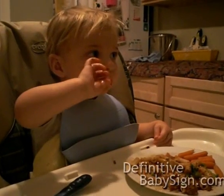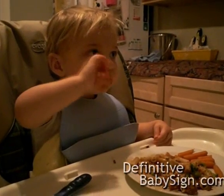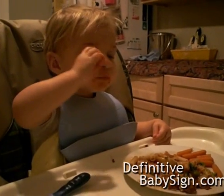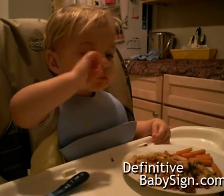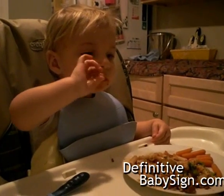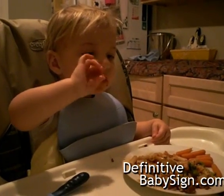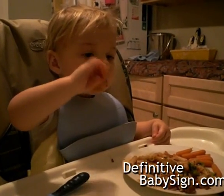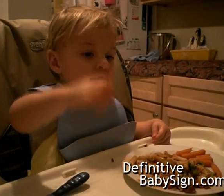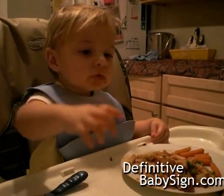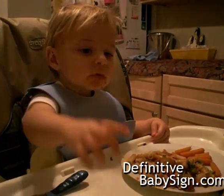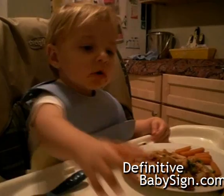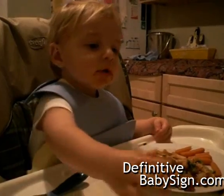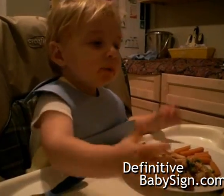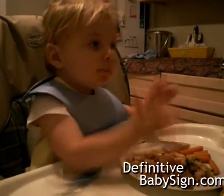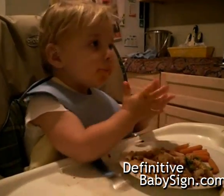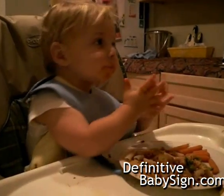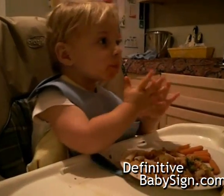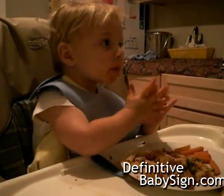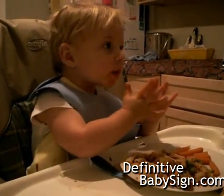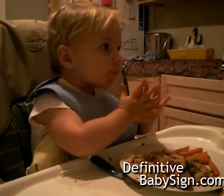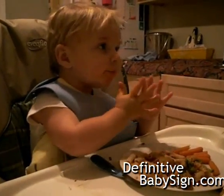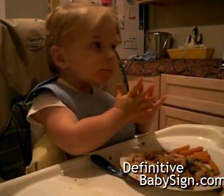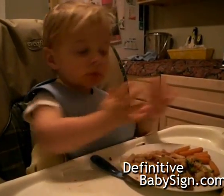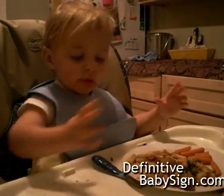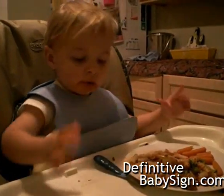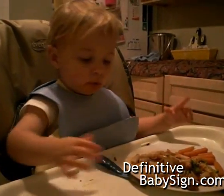Garlic? You want some cheese?